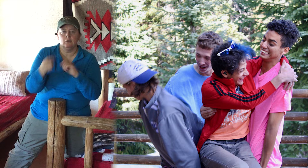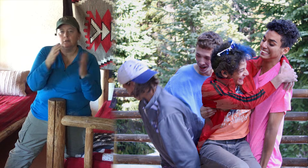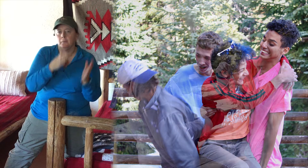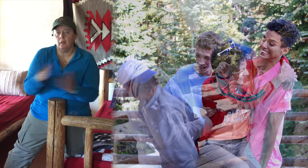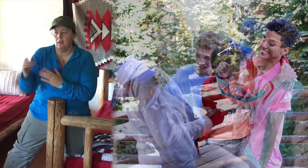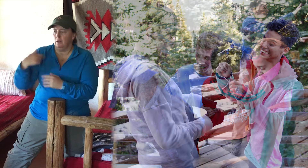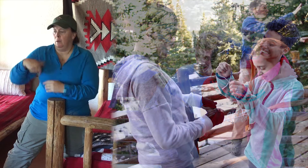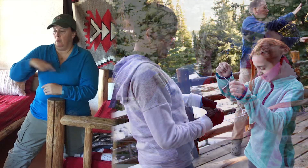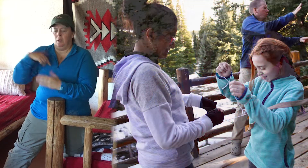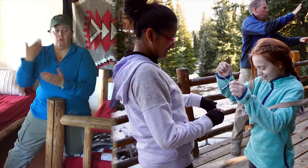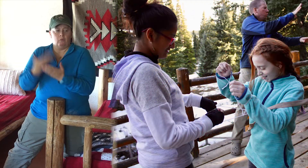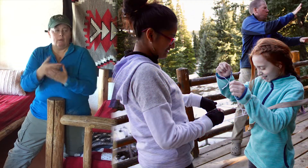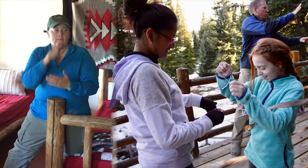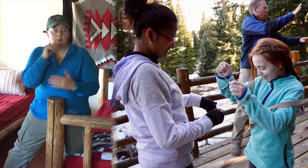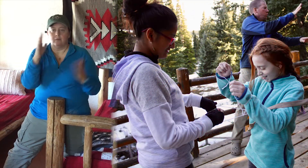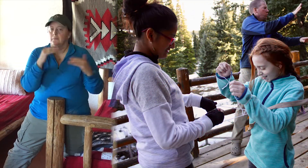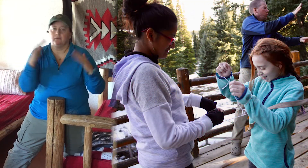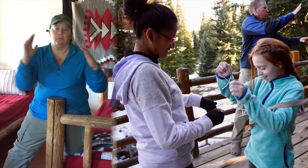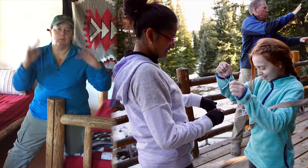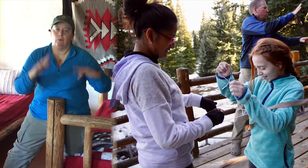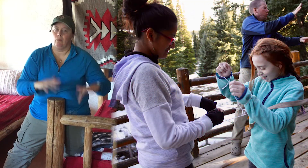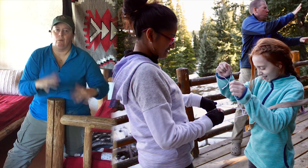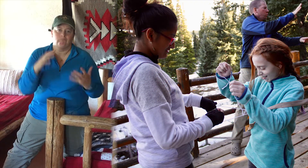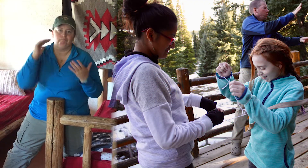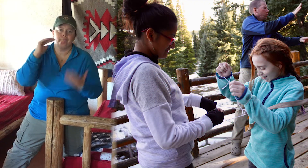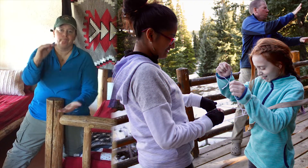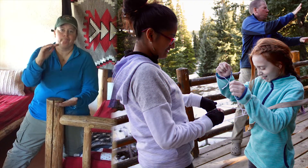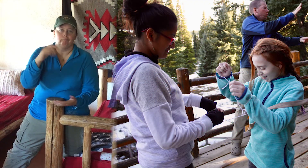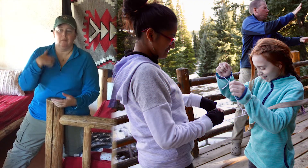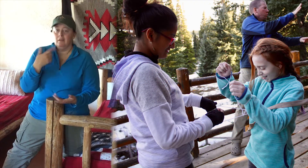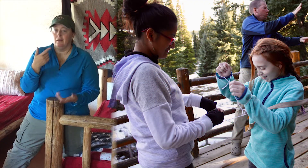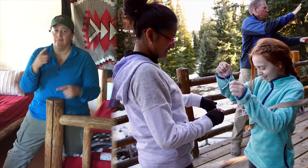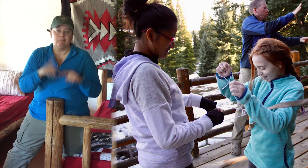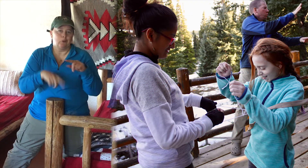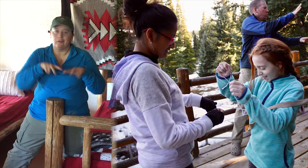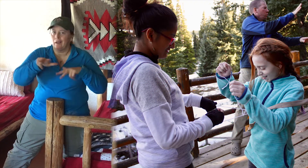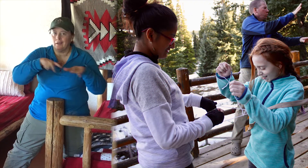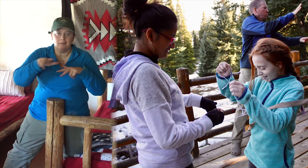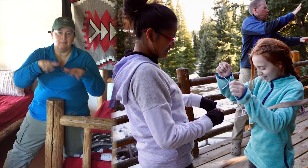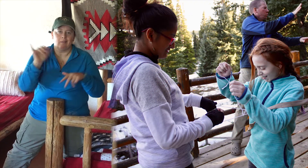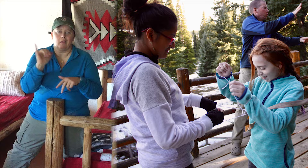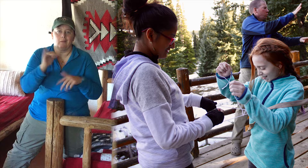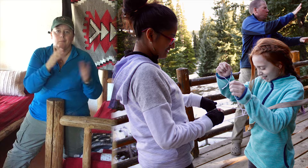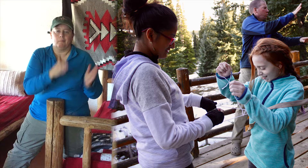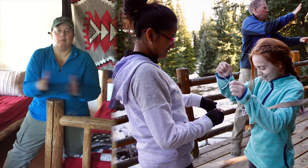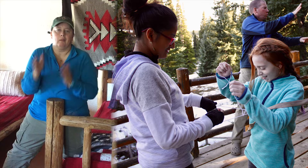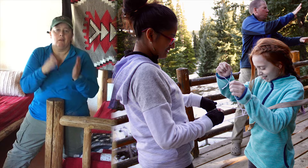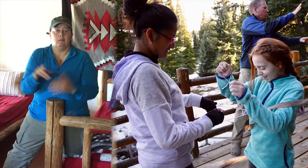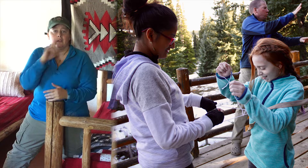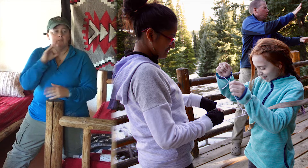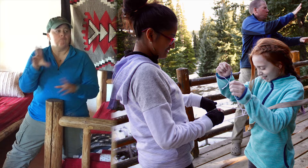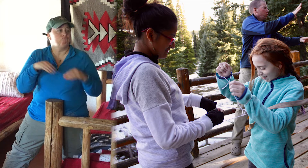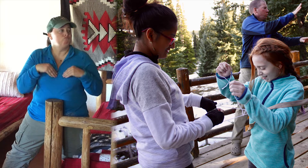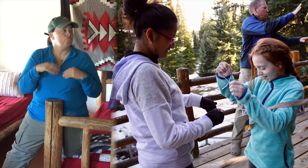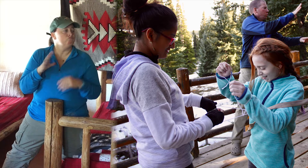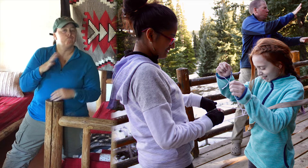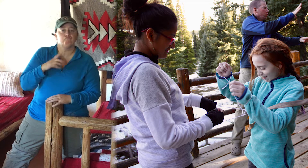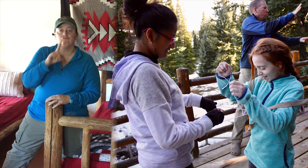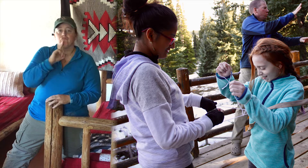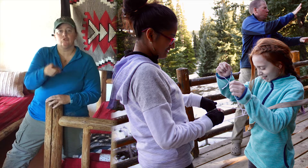minds, change their plans. We got here, did not expect so much snow. We couldn't go for a hike like we had planned. They totally accepted it, and they